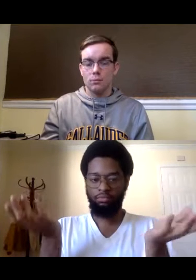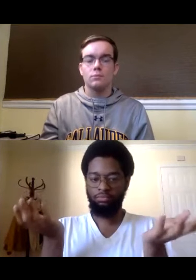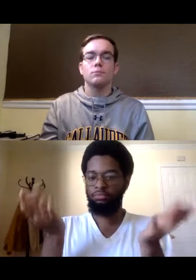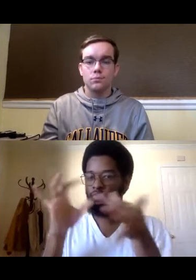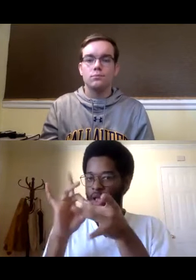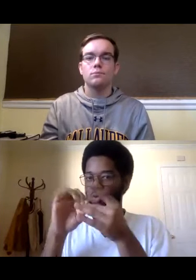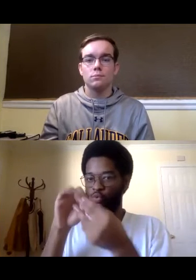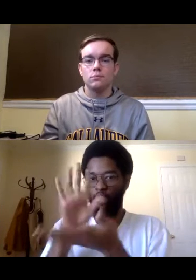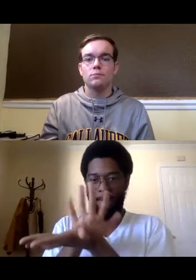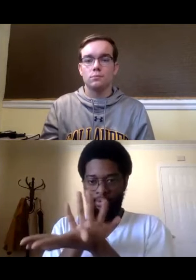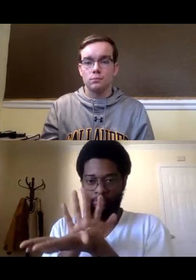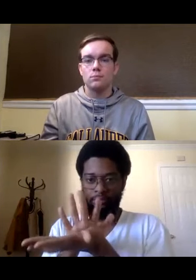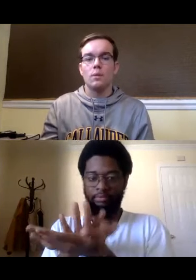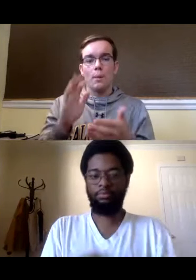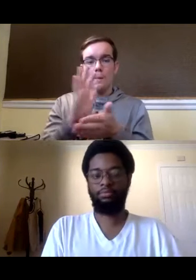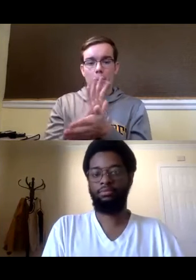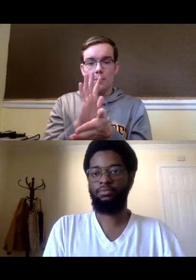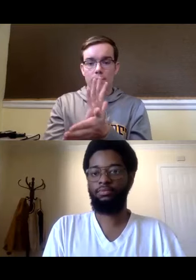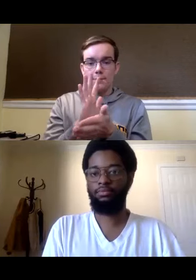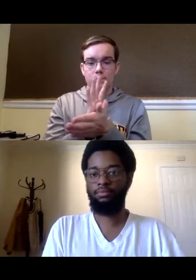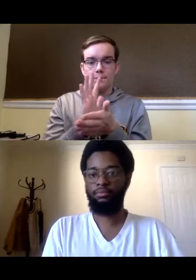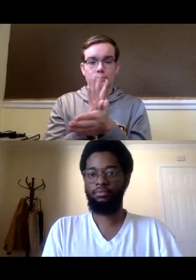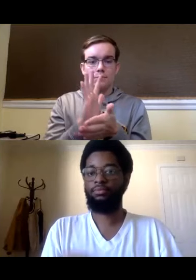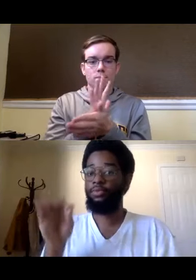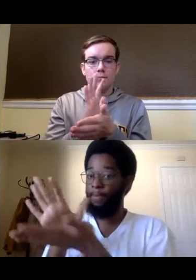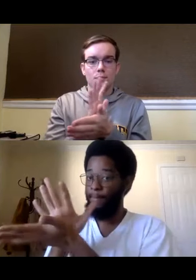And here's the signs for things you might use in a classroom. Paper,